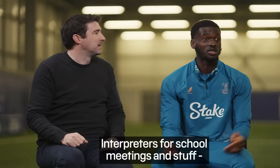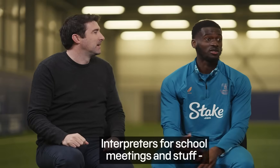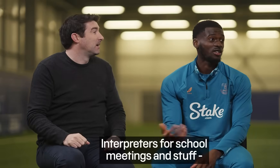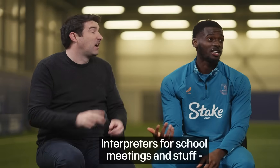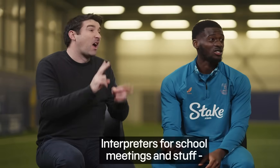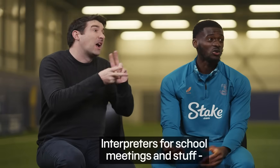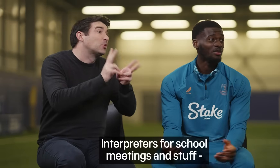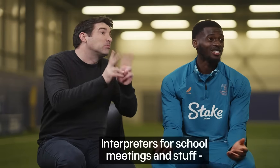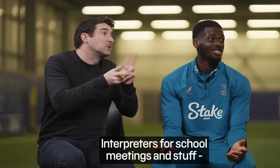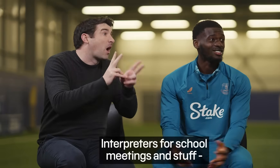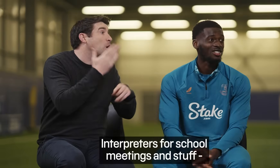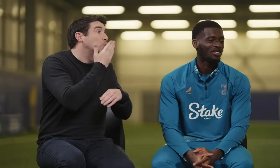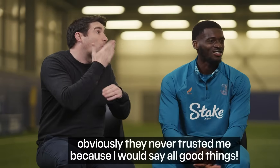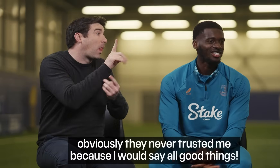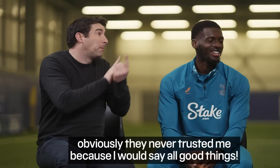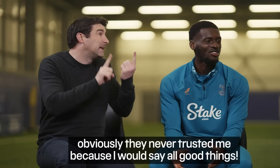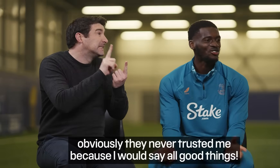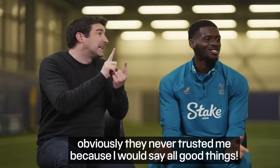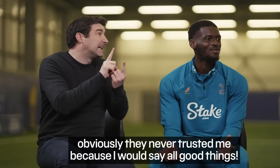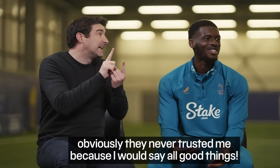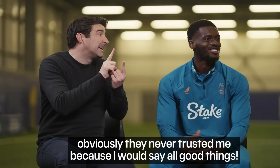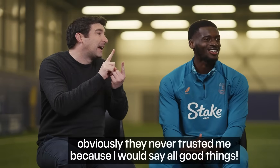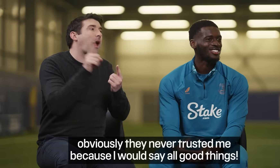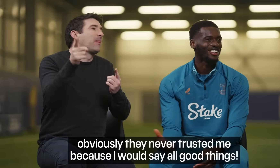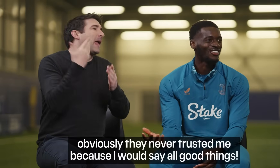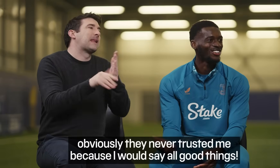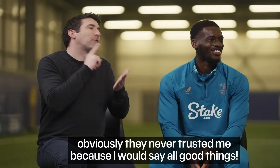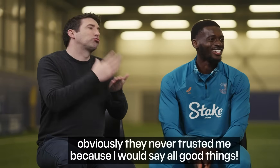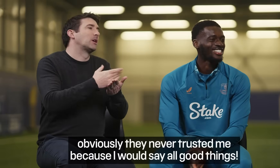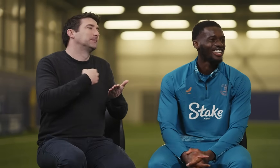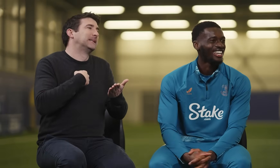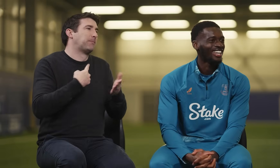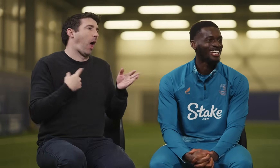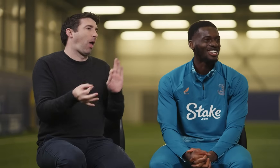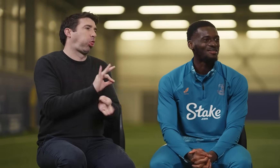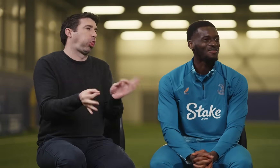Interpreters for school meetings and stuff. Obviously, they never trusted me because I'd say all good things. That